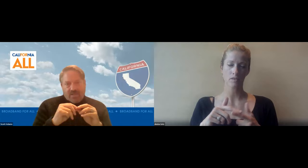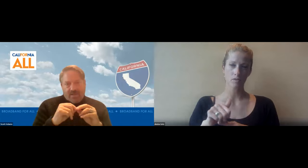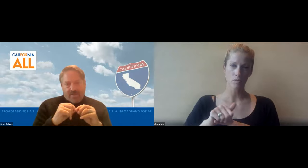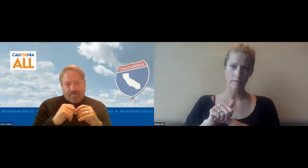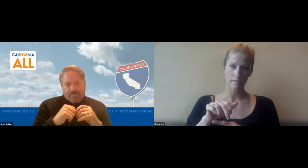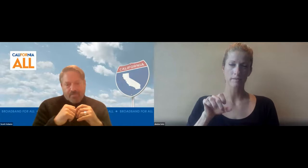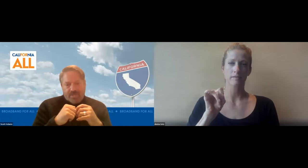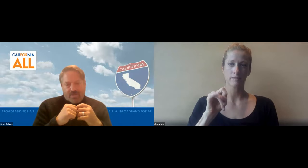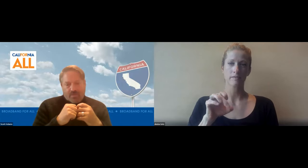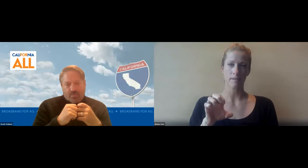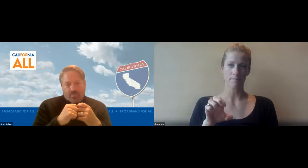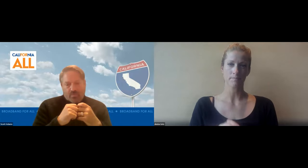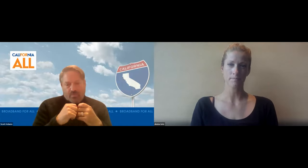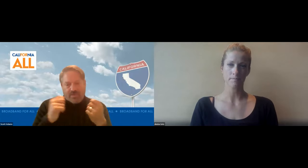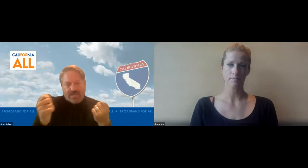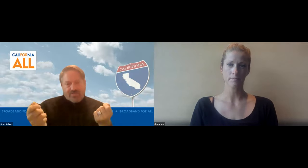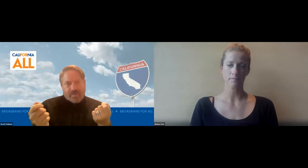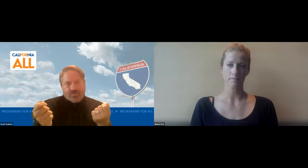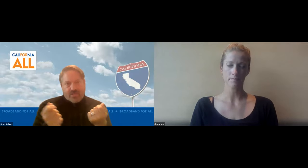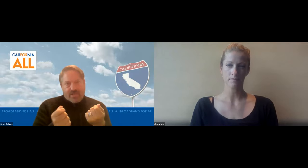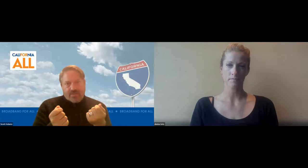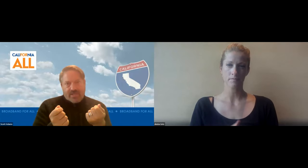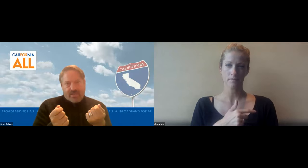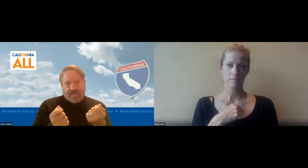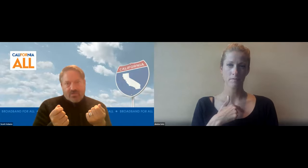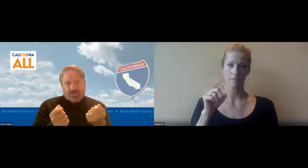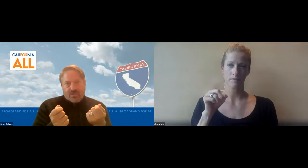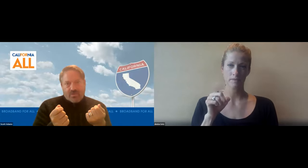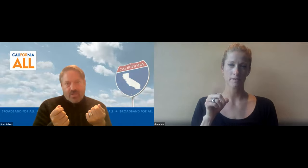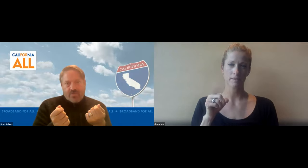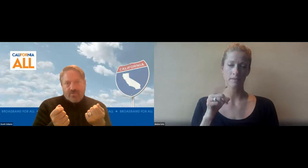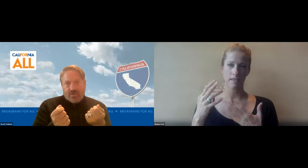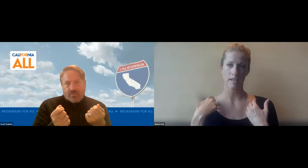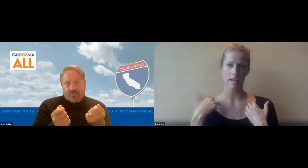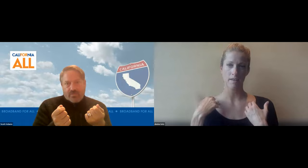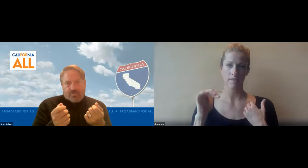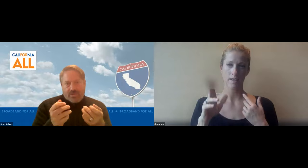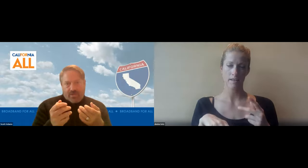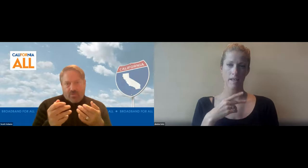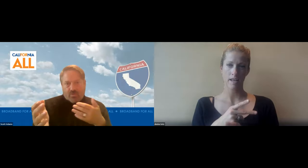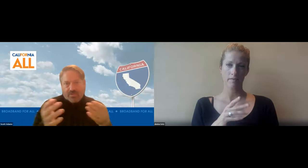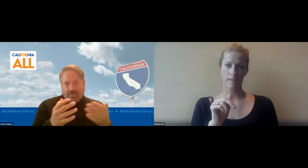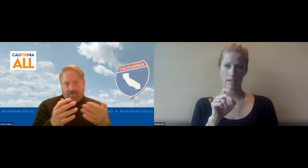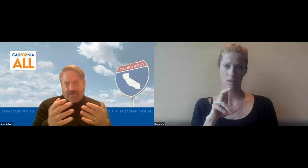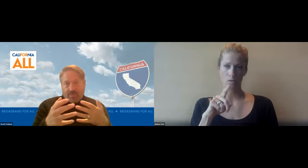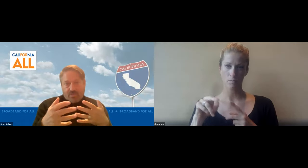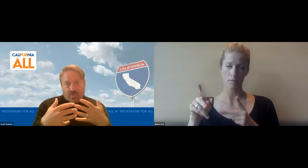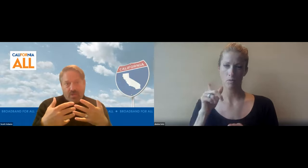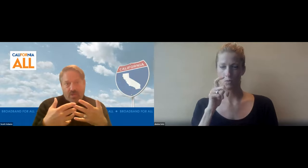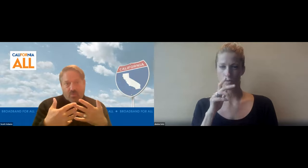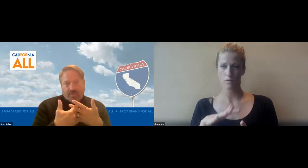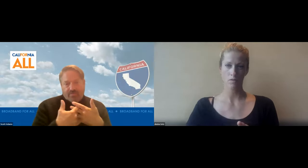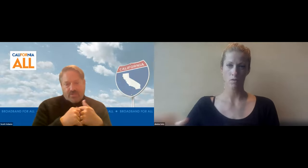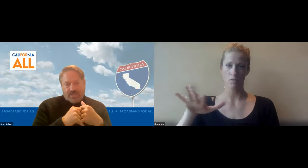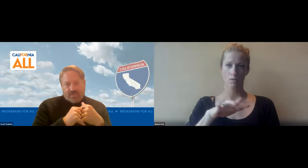side, you know, needs-based training that caters to folks, you know, across the spectrum, because